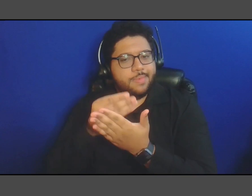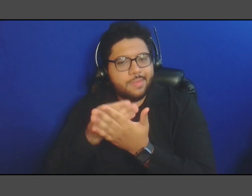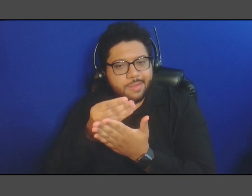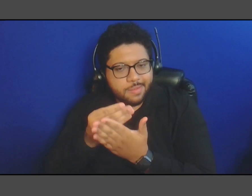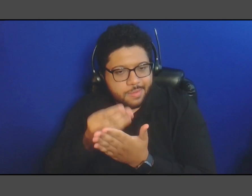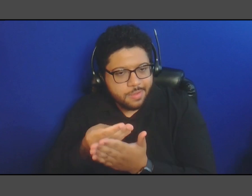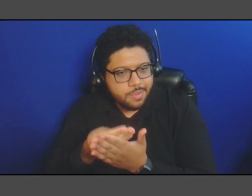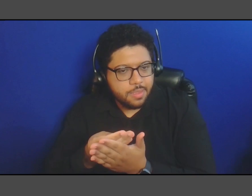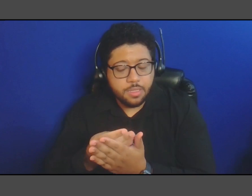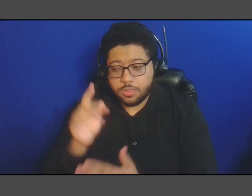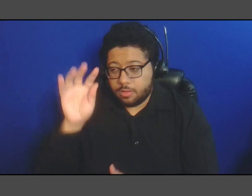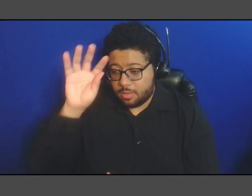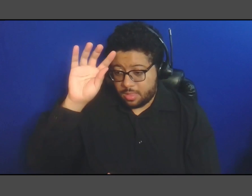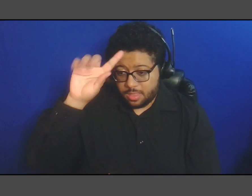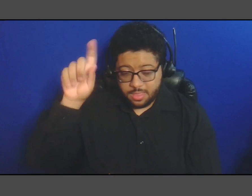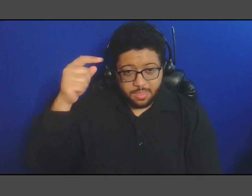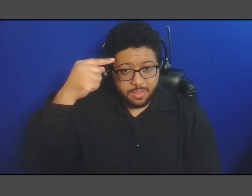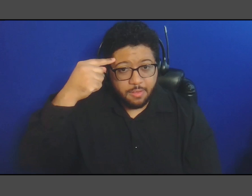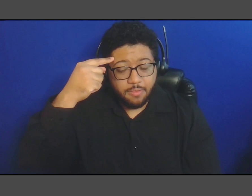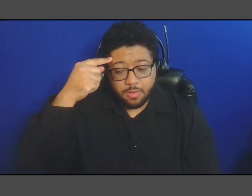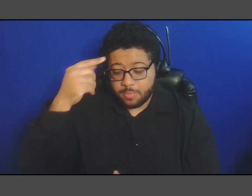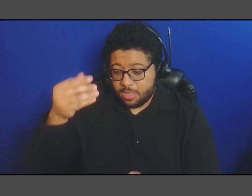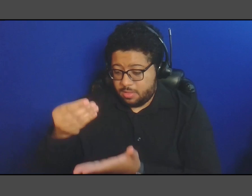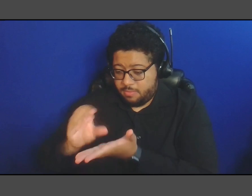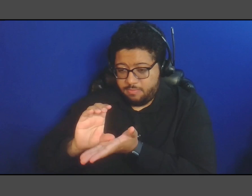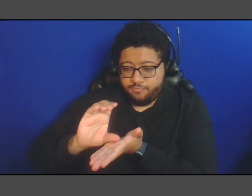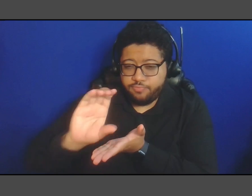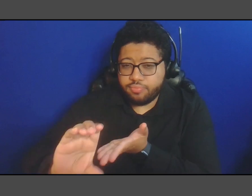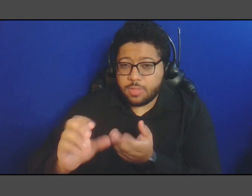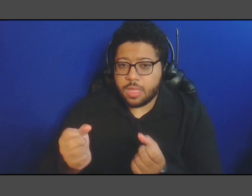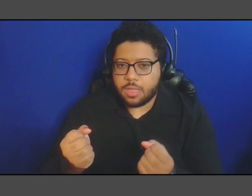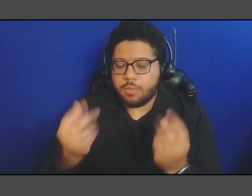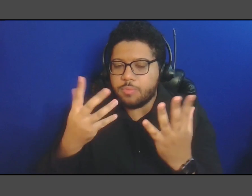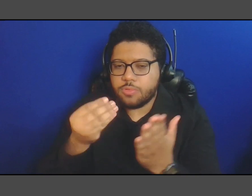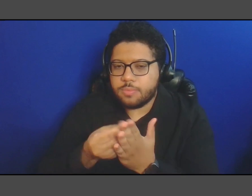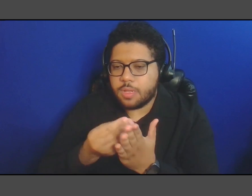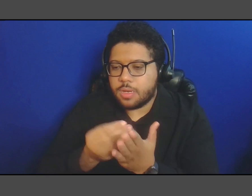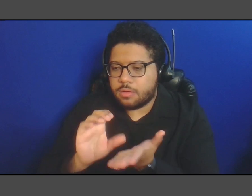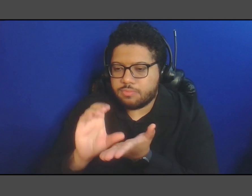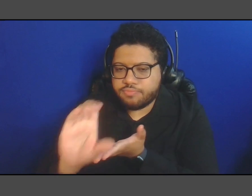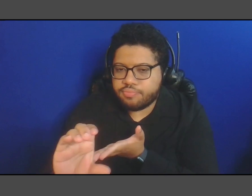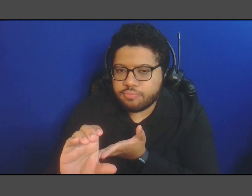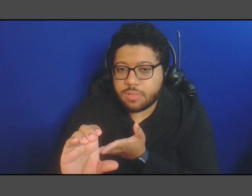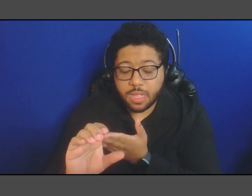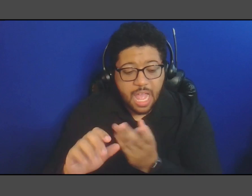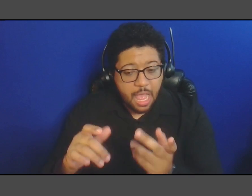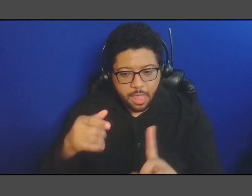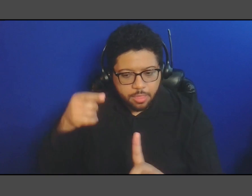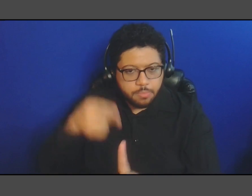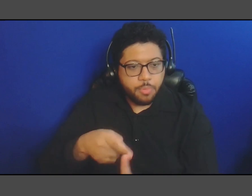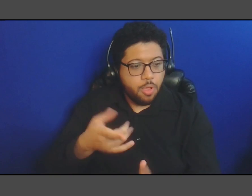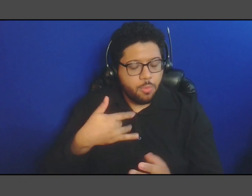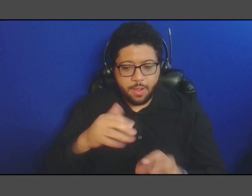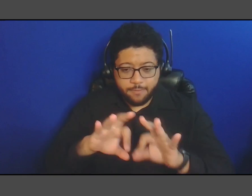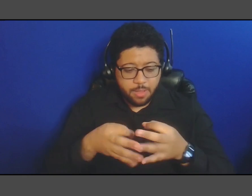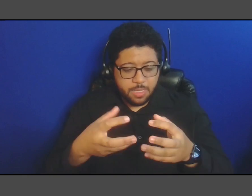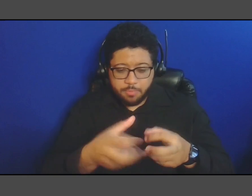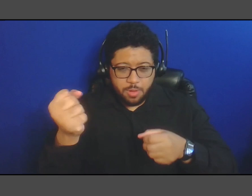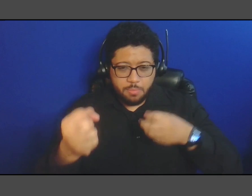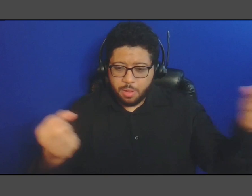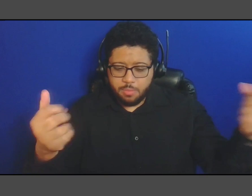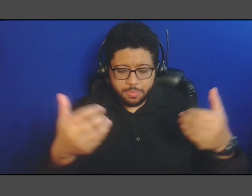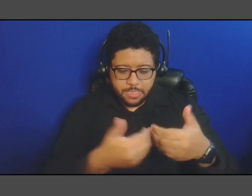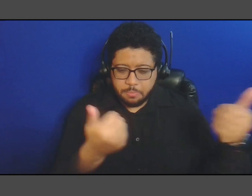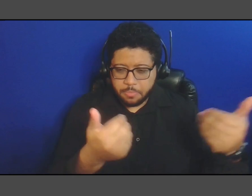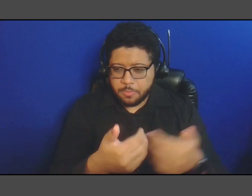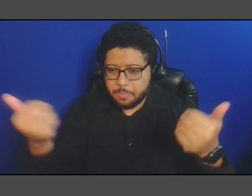government invest in breaking up families and tearing people apart from their